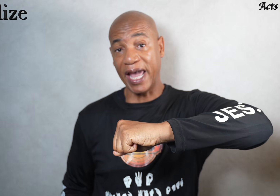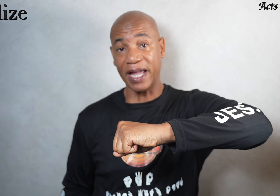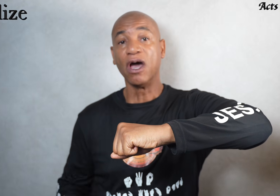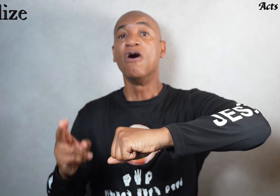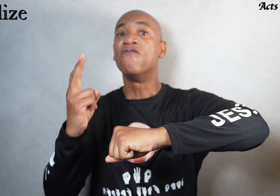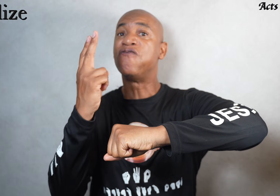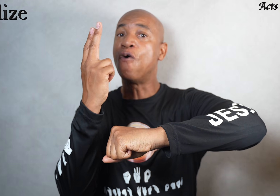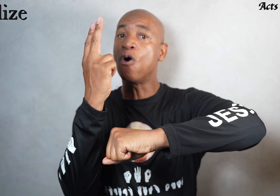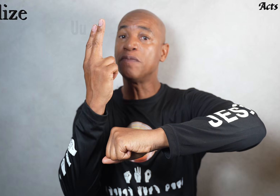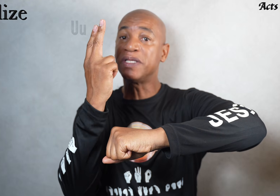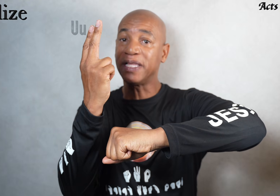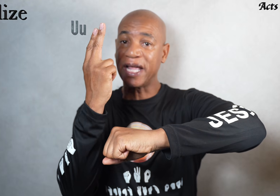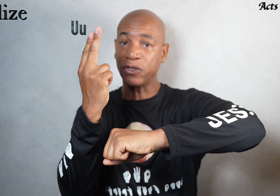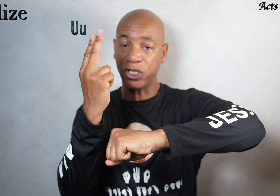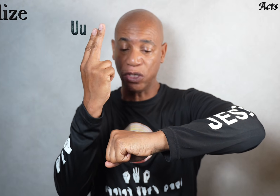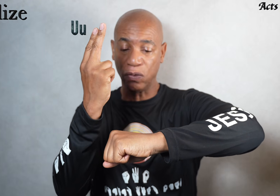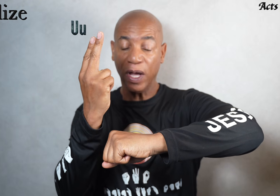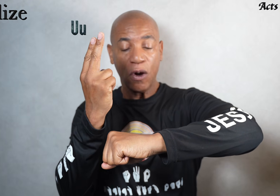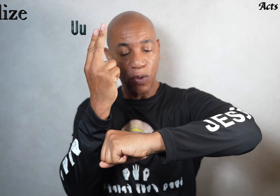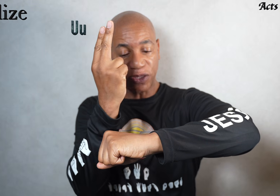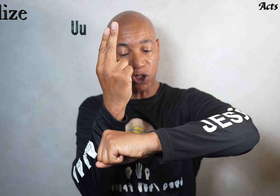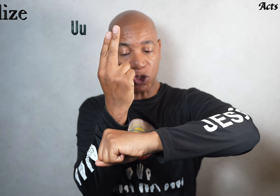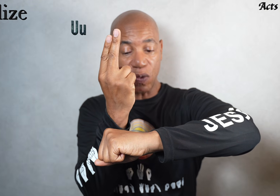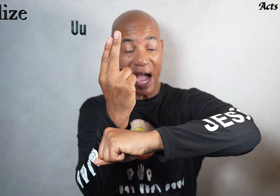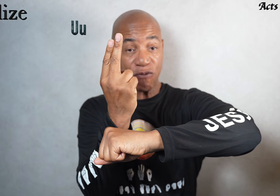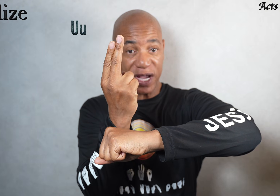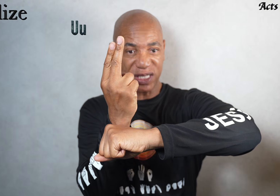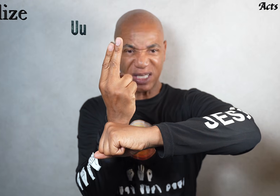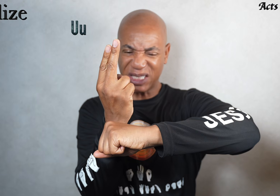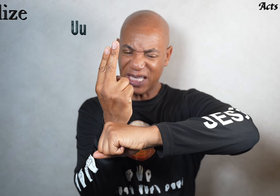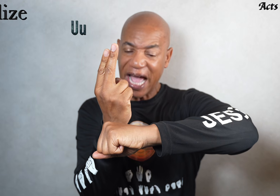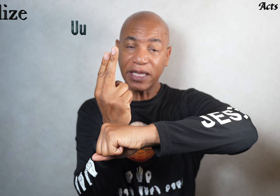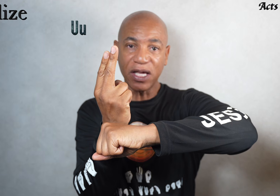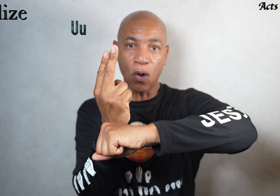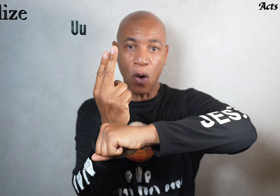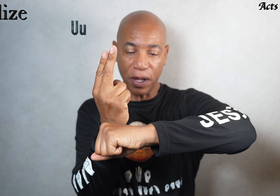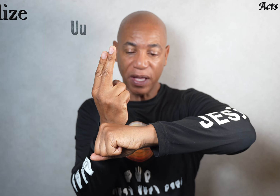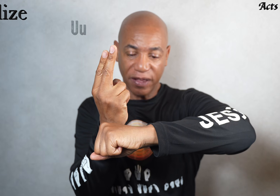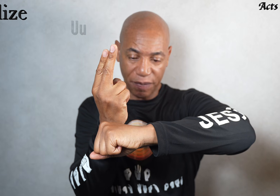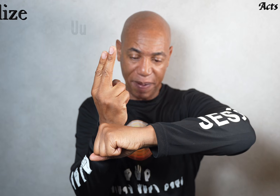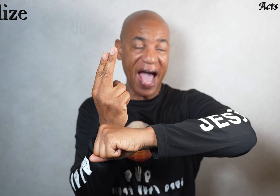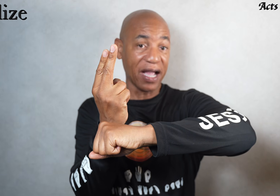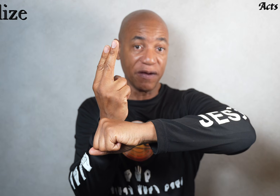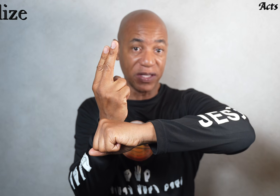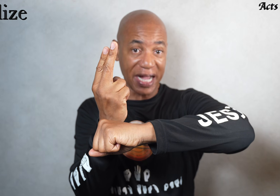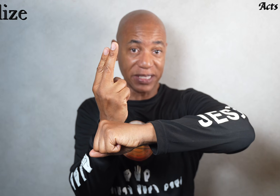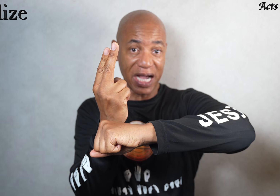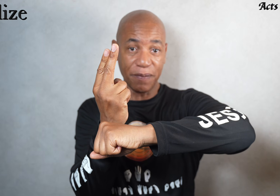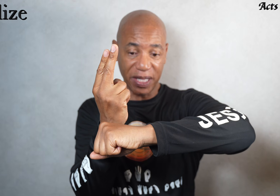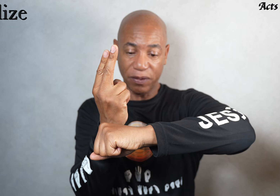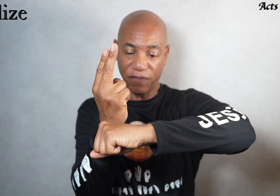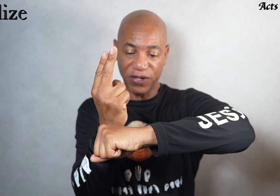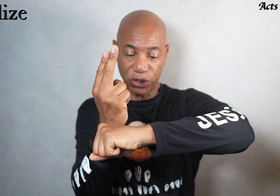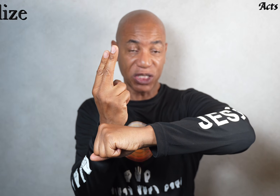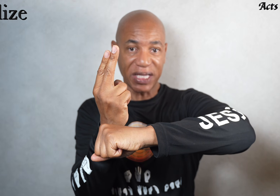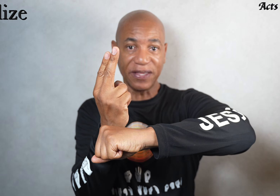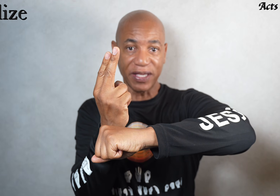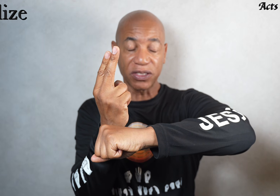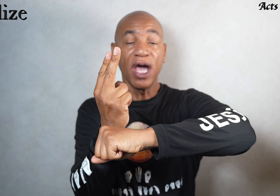hand, form the letter U. With this U, I rest it slightly on the back of the non-dominant fist, just like this. And